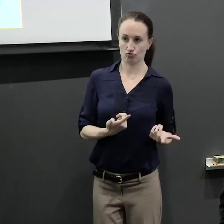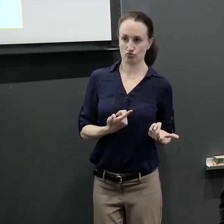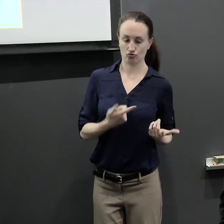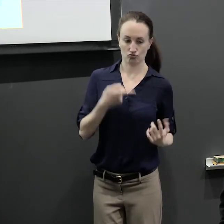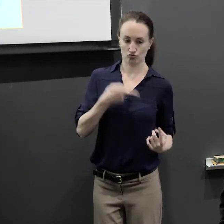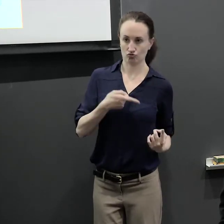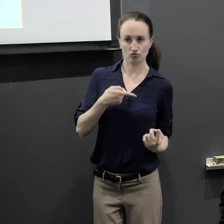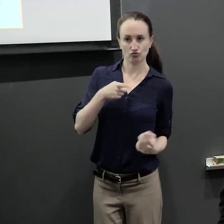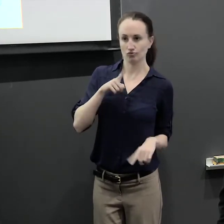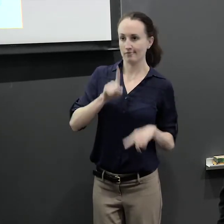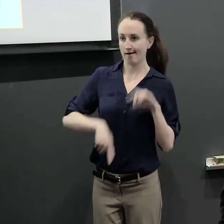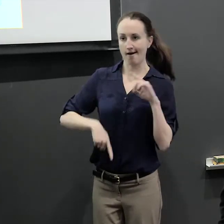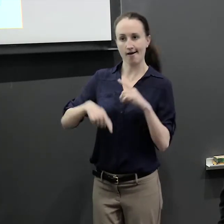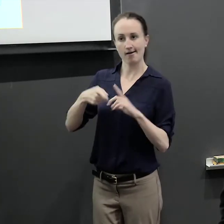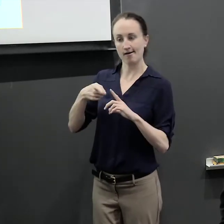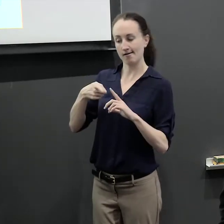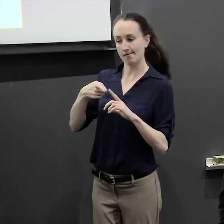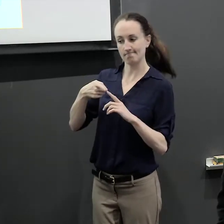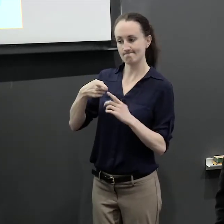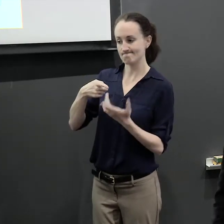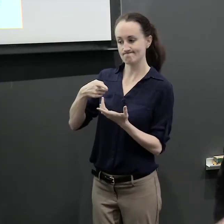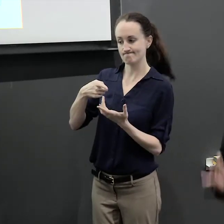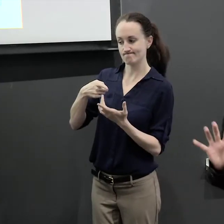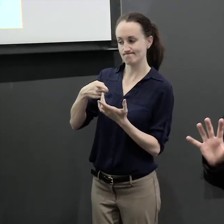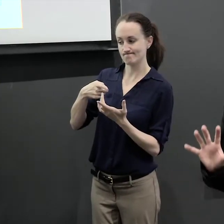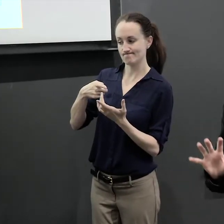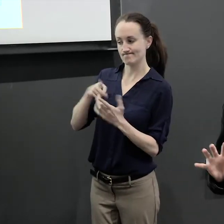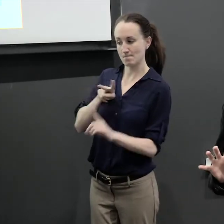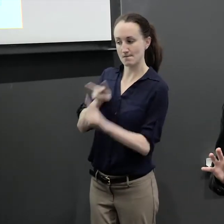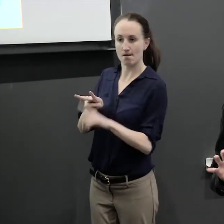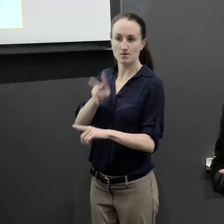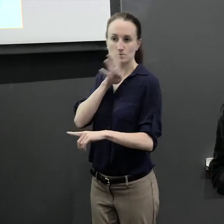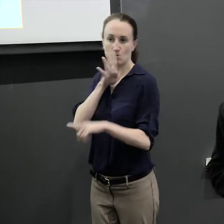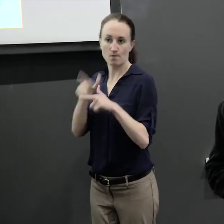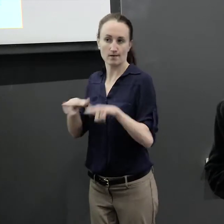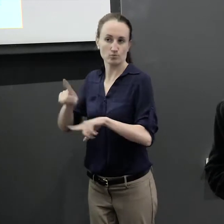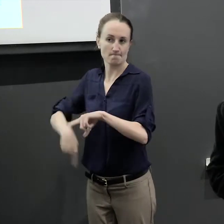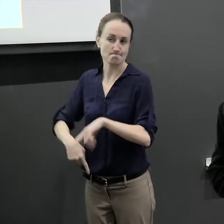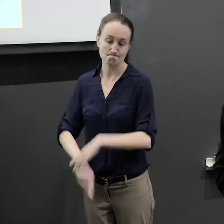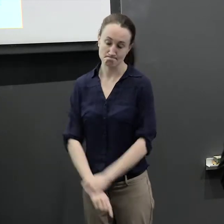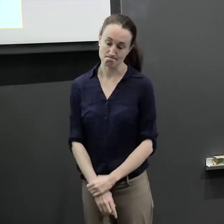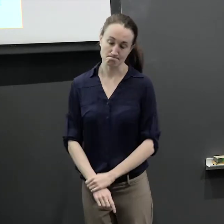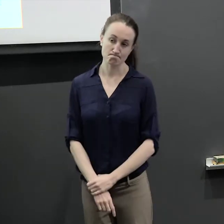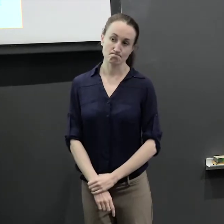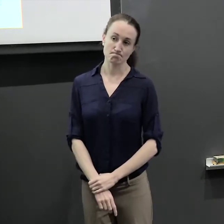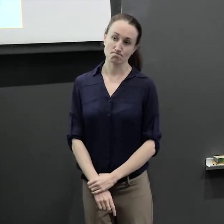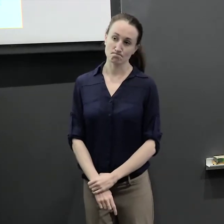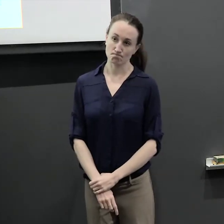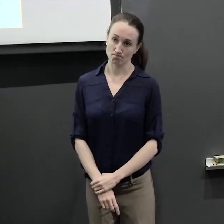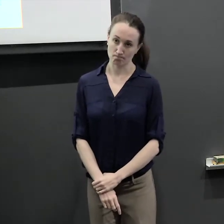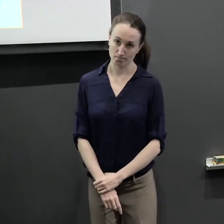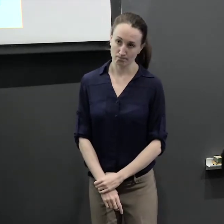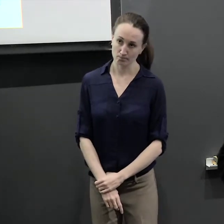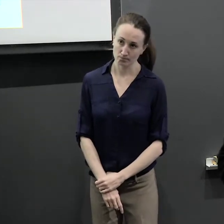argument about other spoken language. Does that clarify? Yes, thank you.